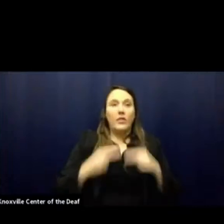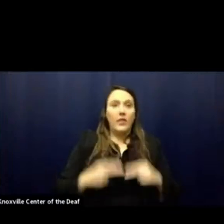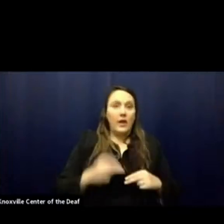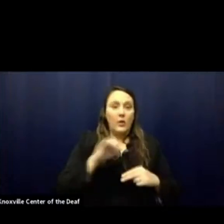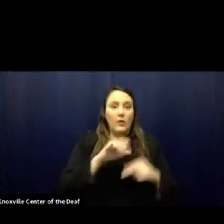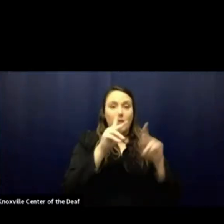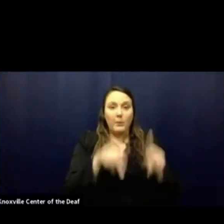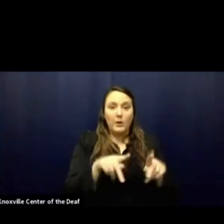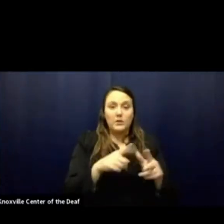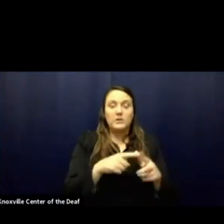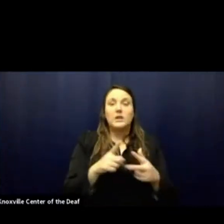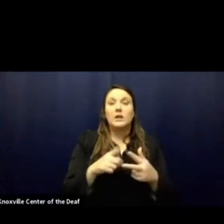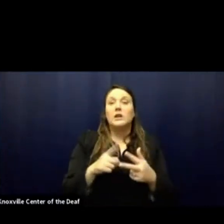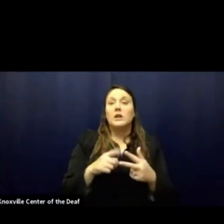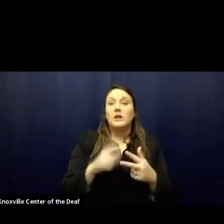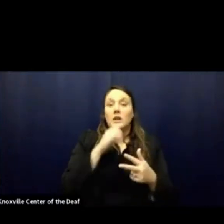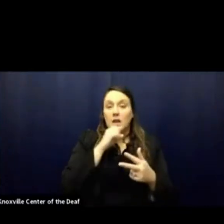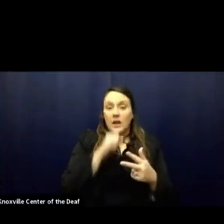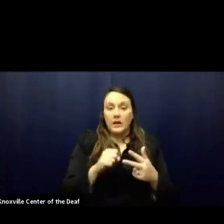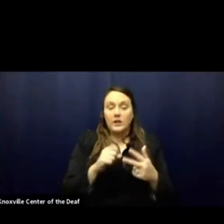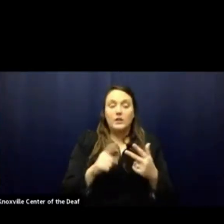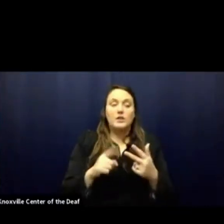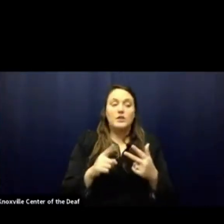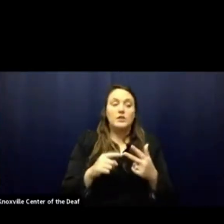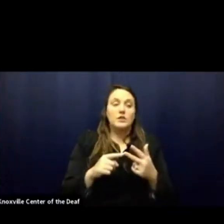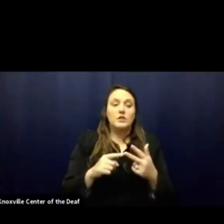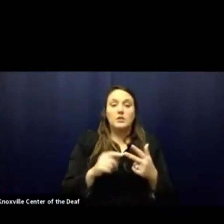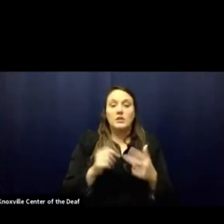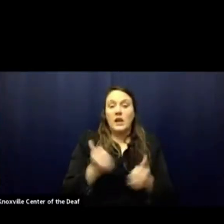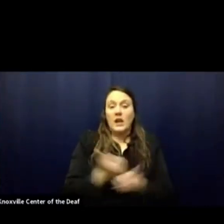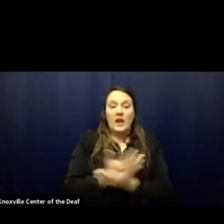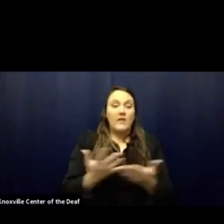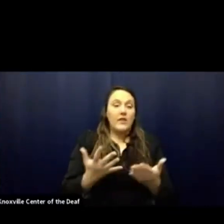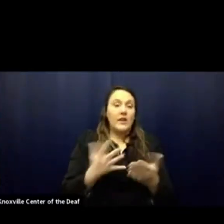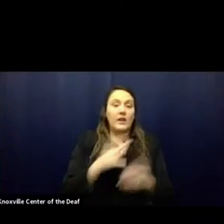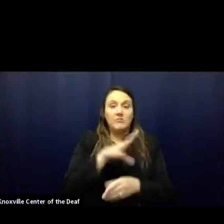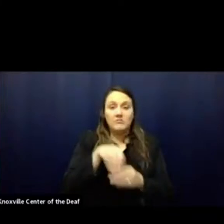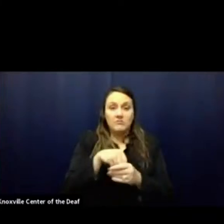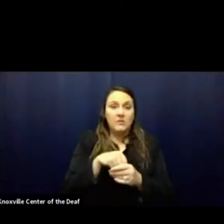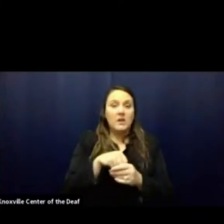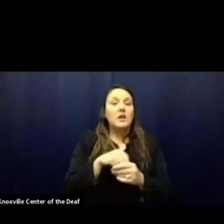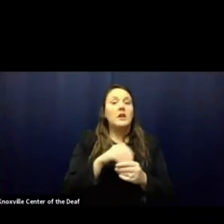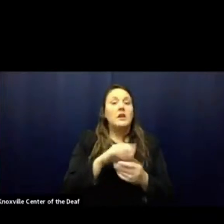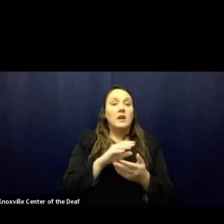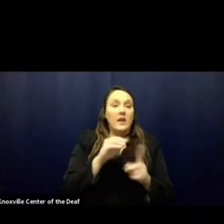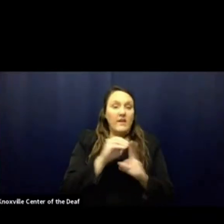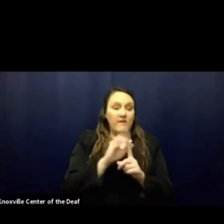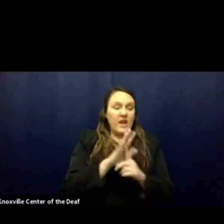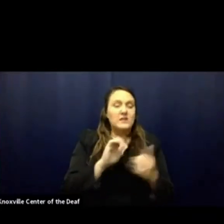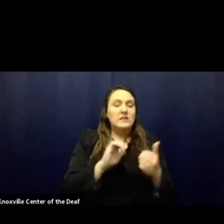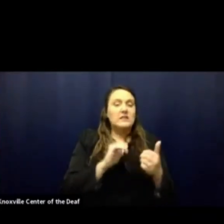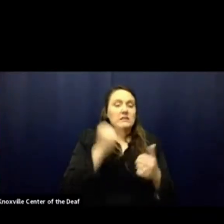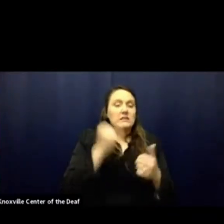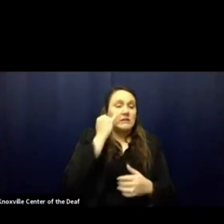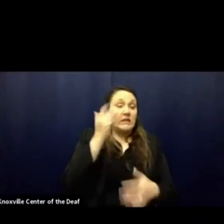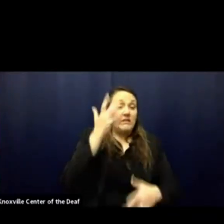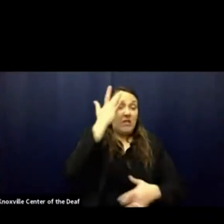individual and their age, and all of those things impact how sick somebody gets with COVID. But even healthy people